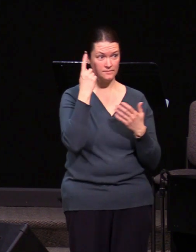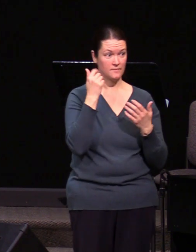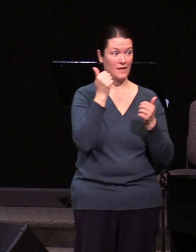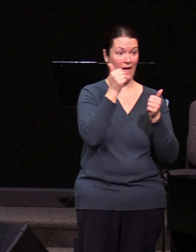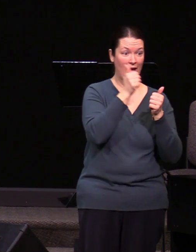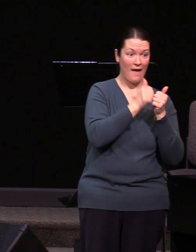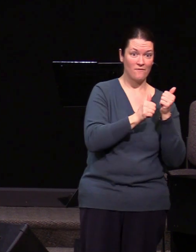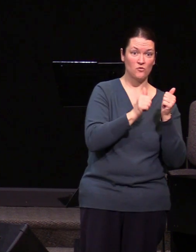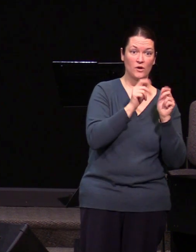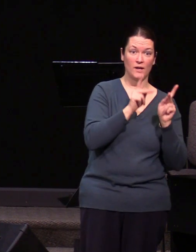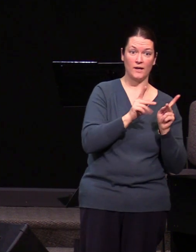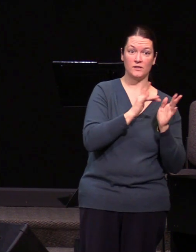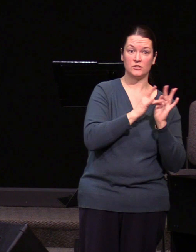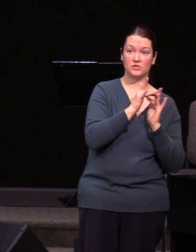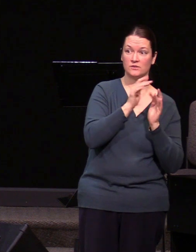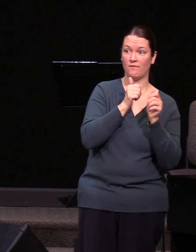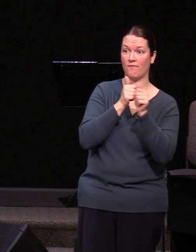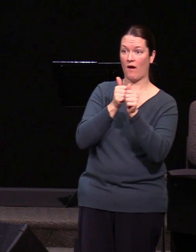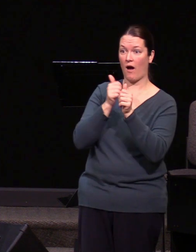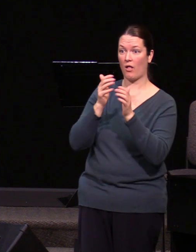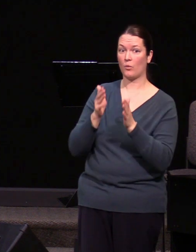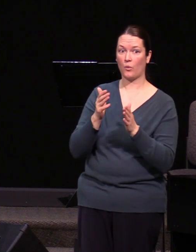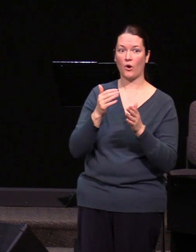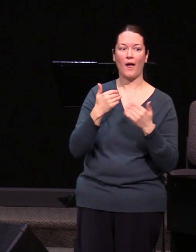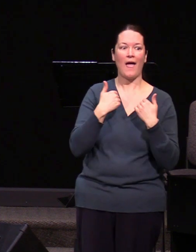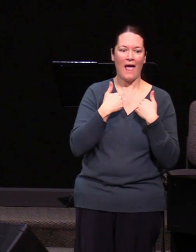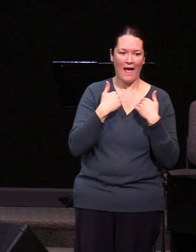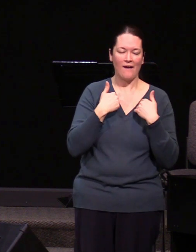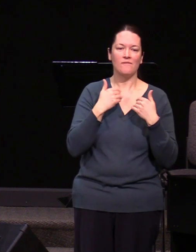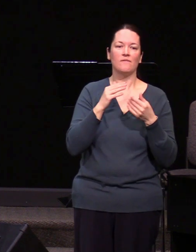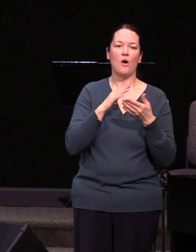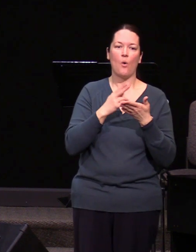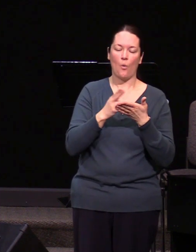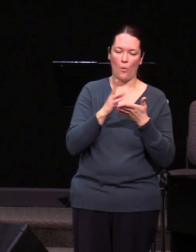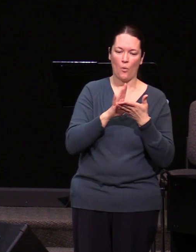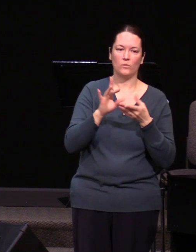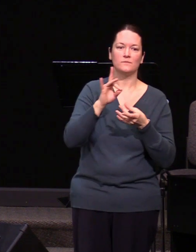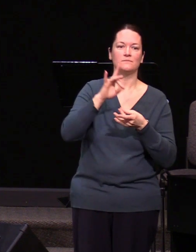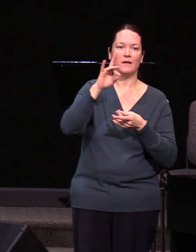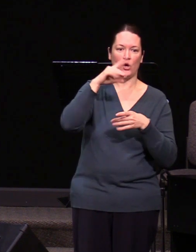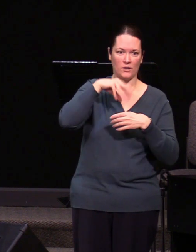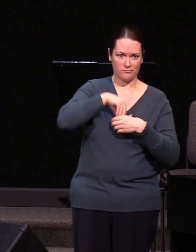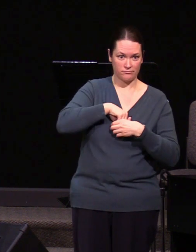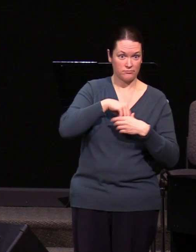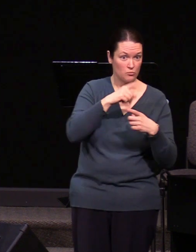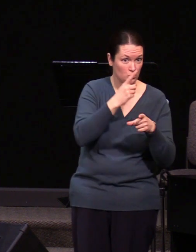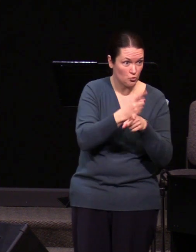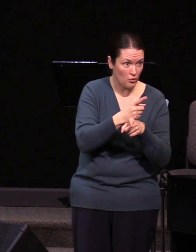Every Jesus follower has the Holy Spirit dwelling within them, correct?